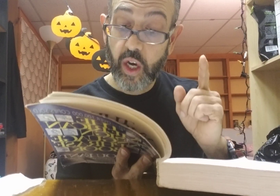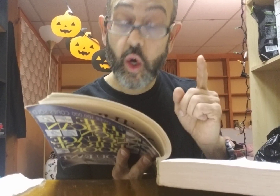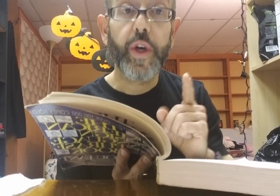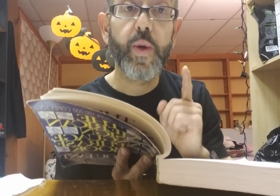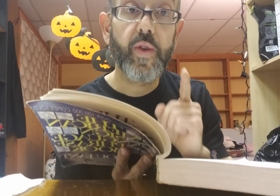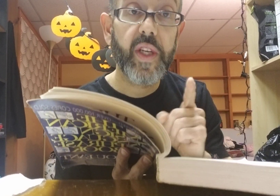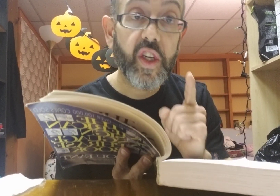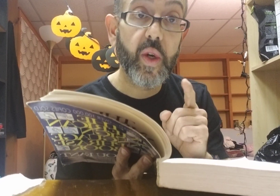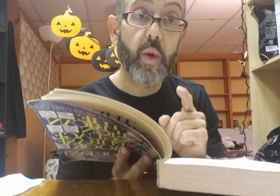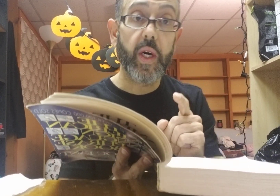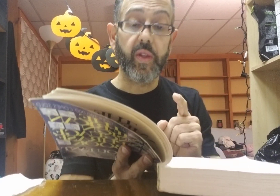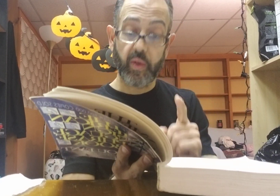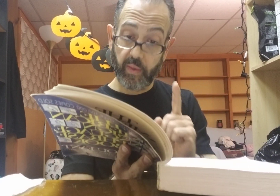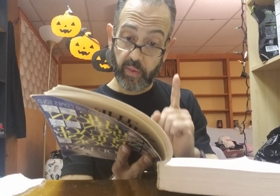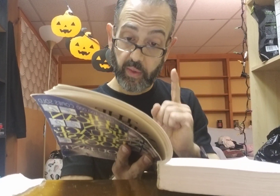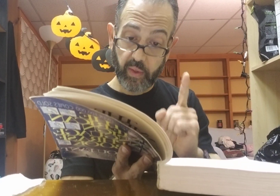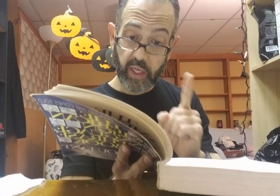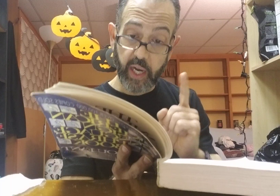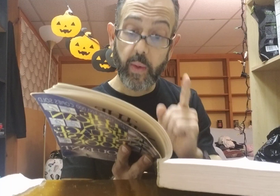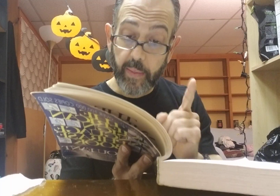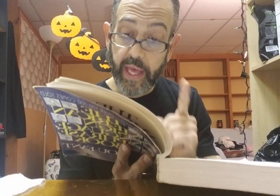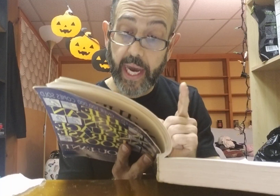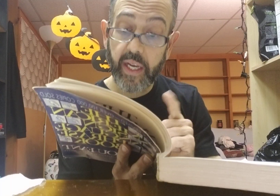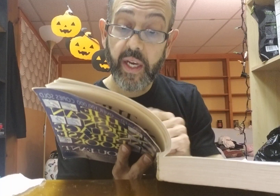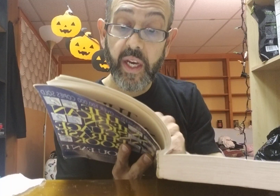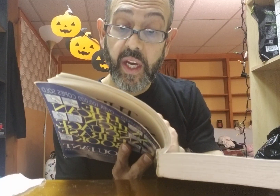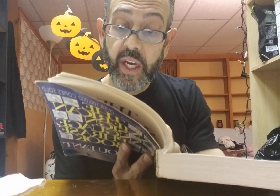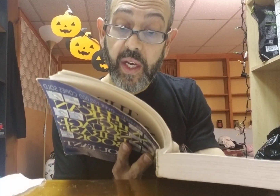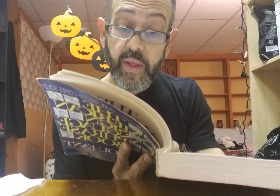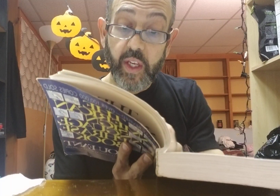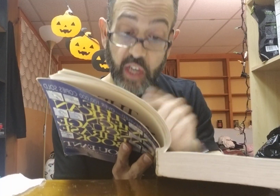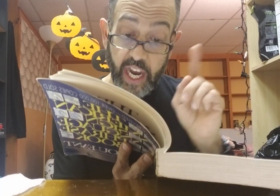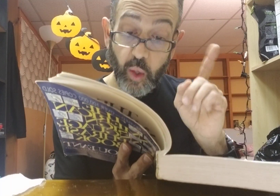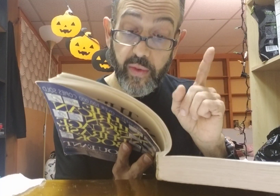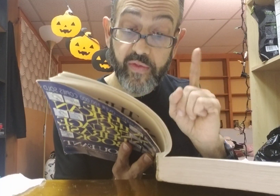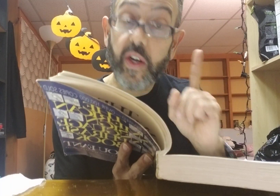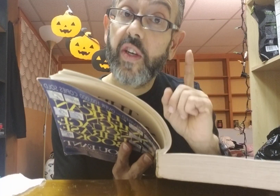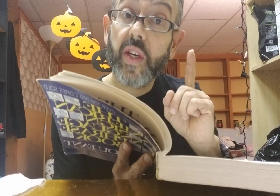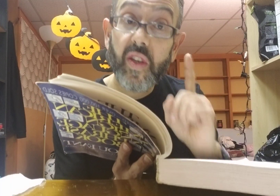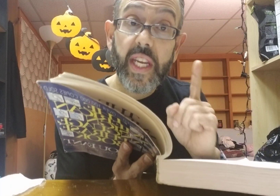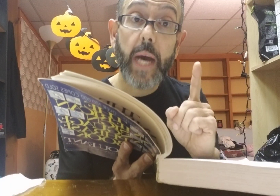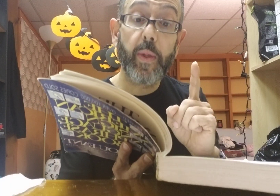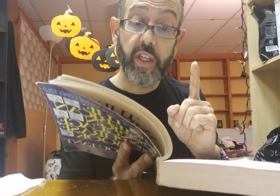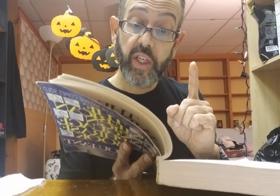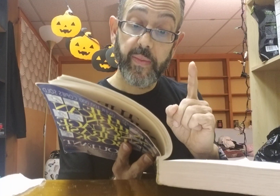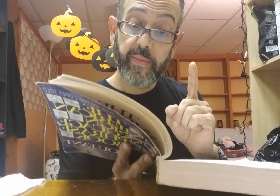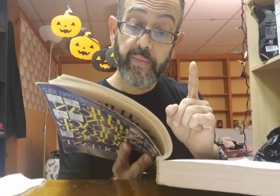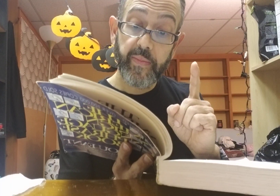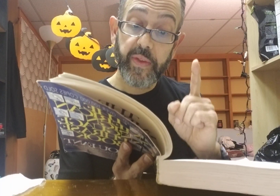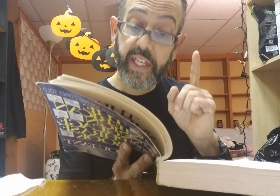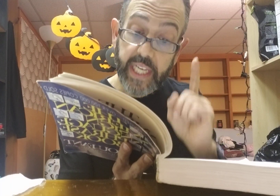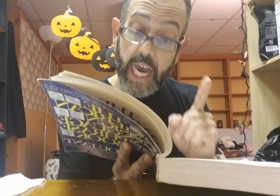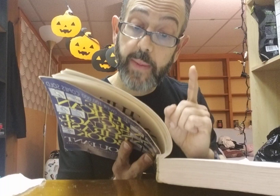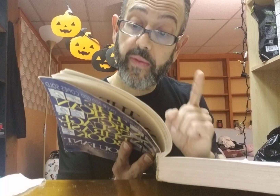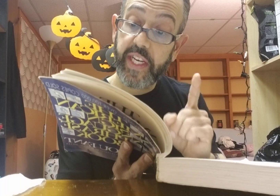or use additional ones. Okay, remember that. The signer will first establish the time of the